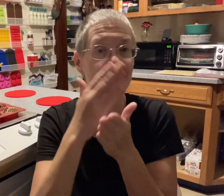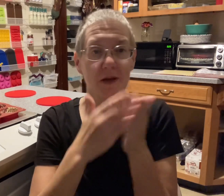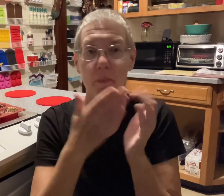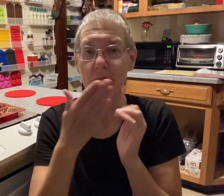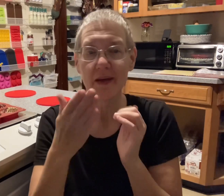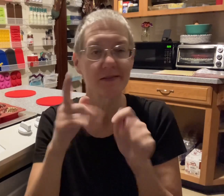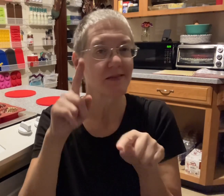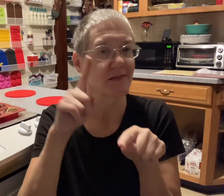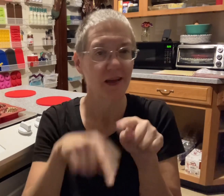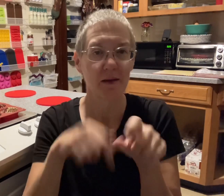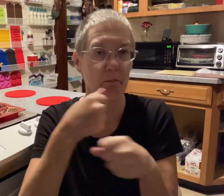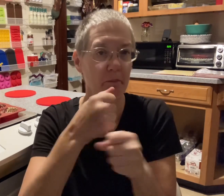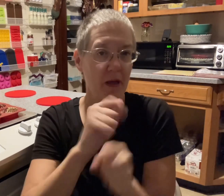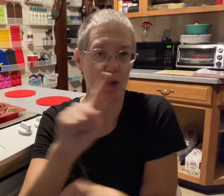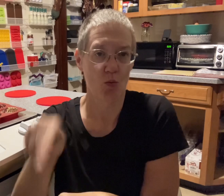does.